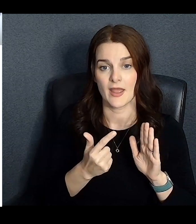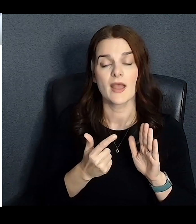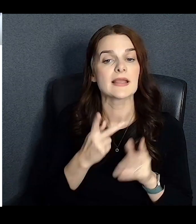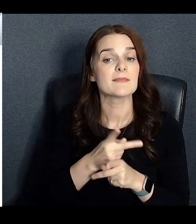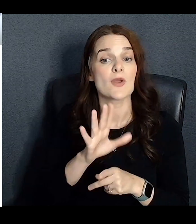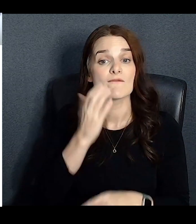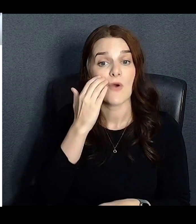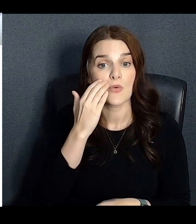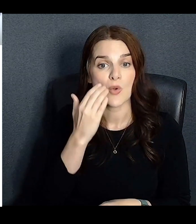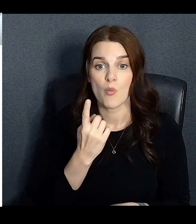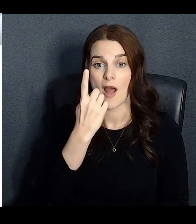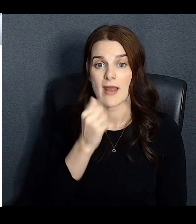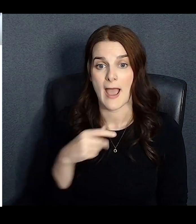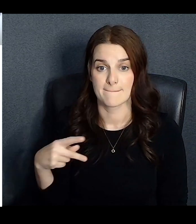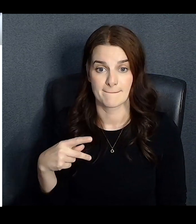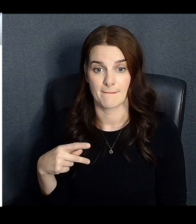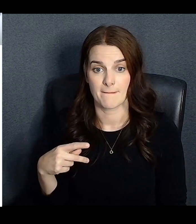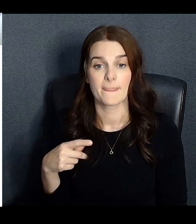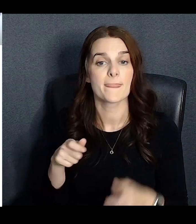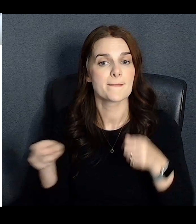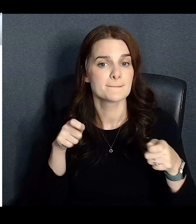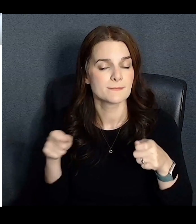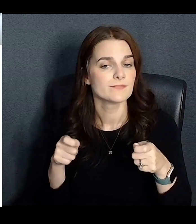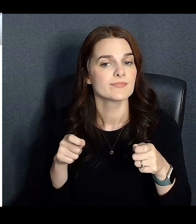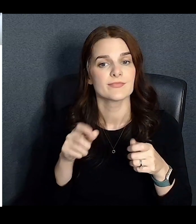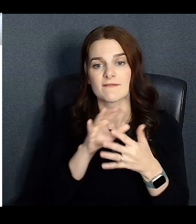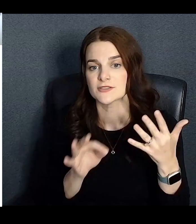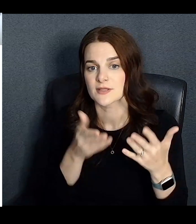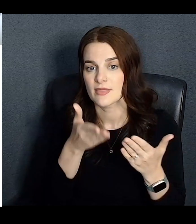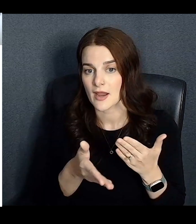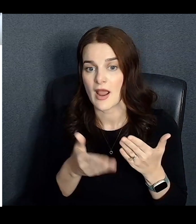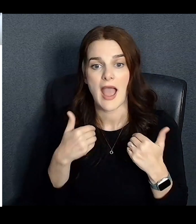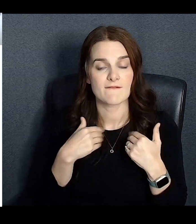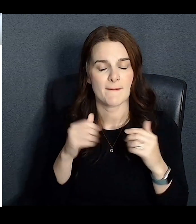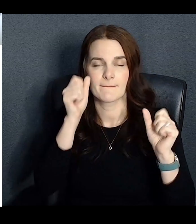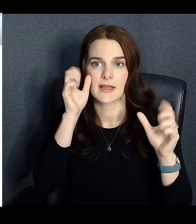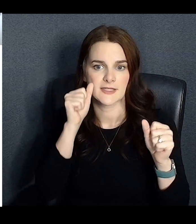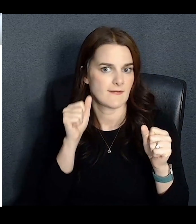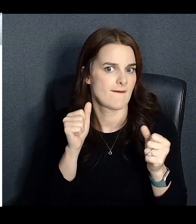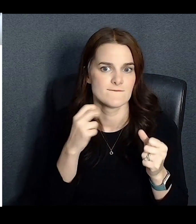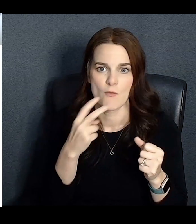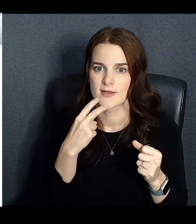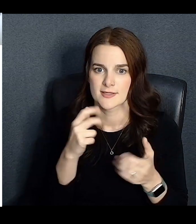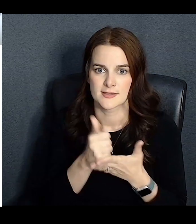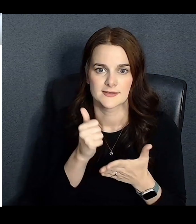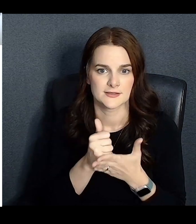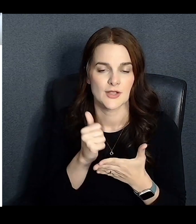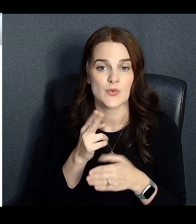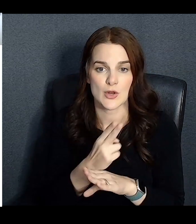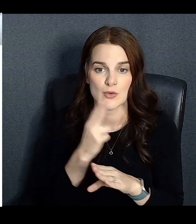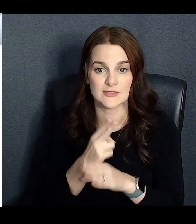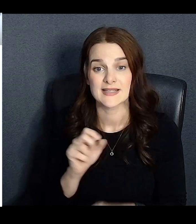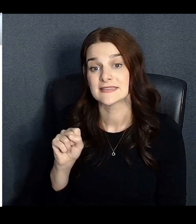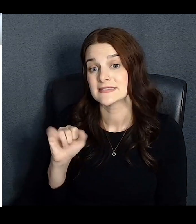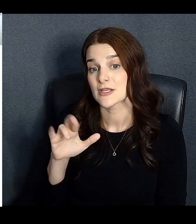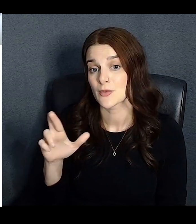in a single app. So it allows you to control the features that are available on that. And then there's also amazing voice assistants that you could utilize.